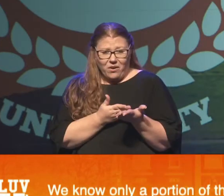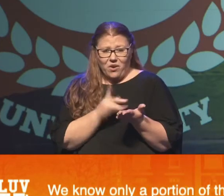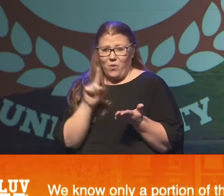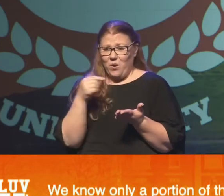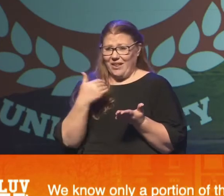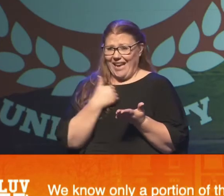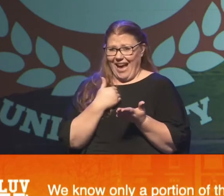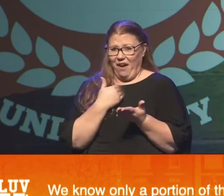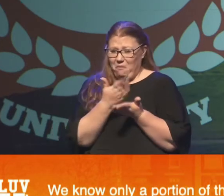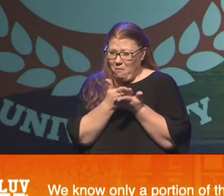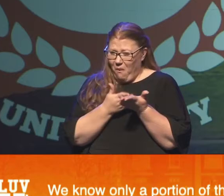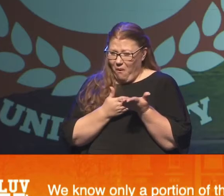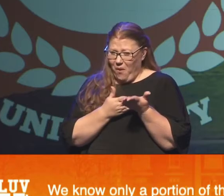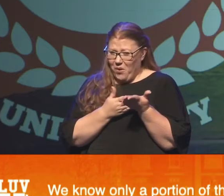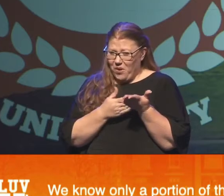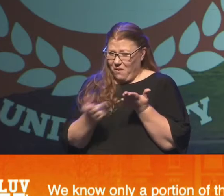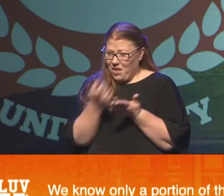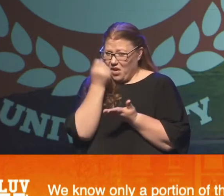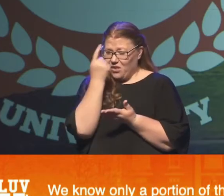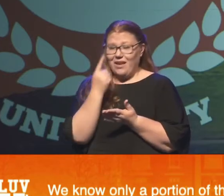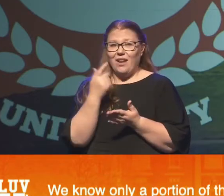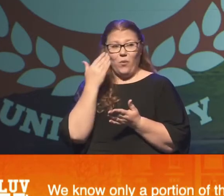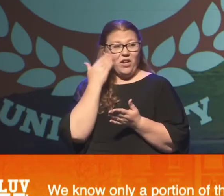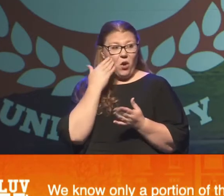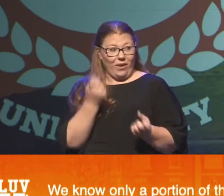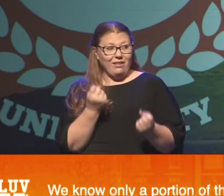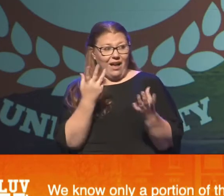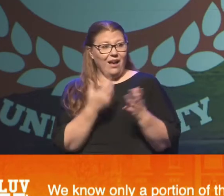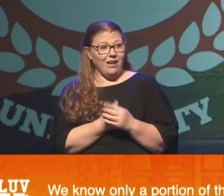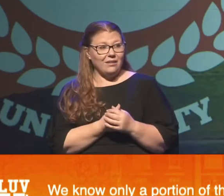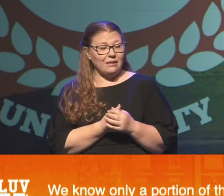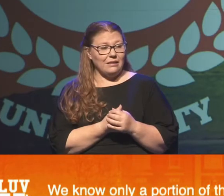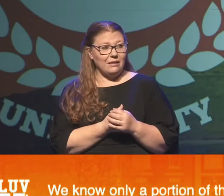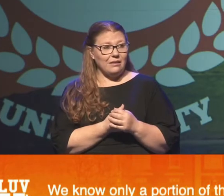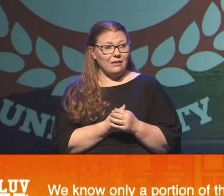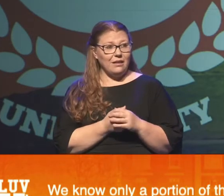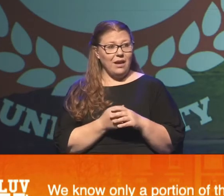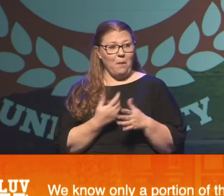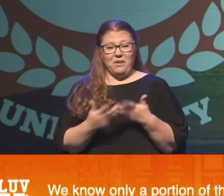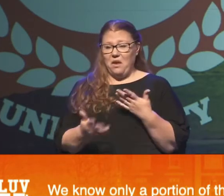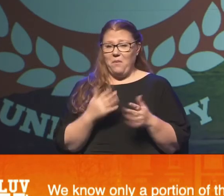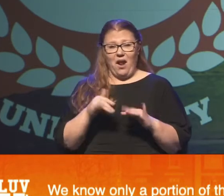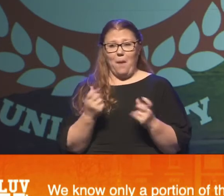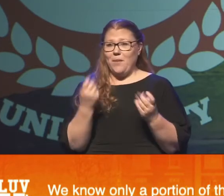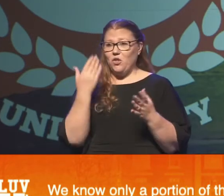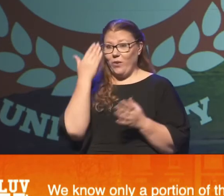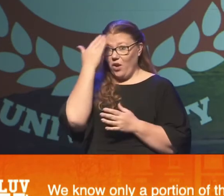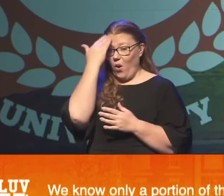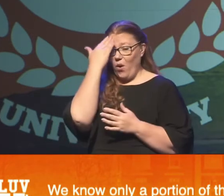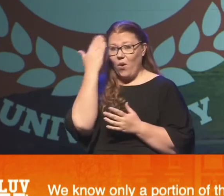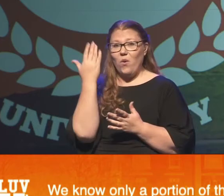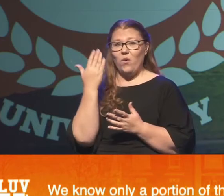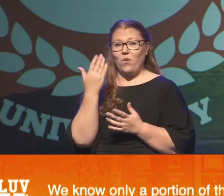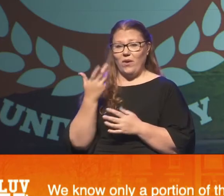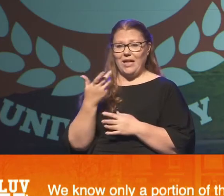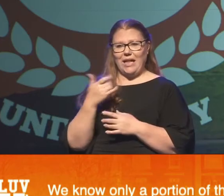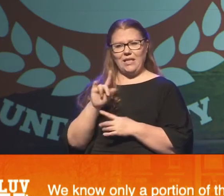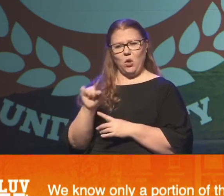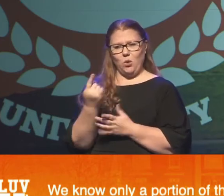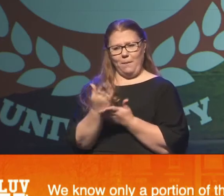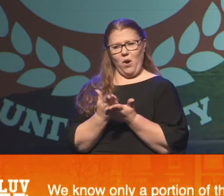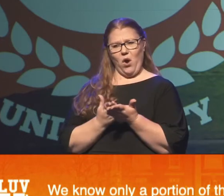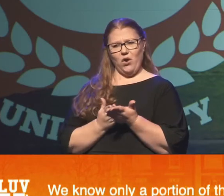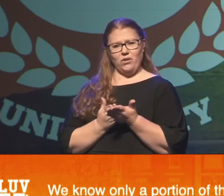have a piece of the picture. We can know a lot, but no matter how much we know, it's still only a